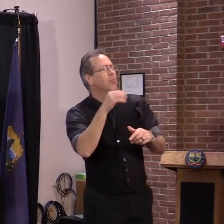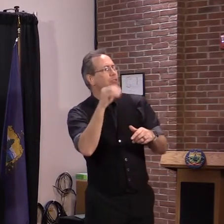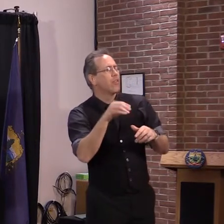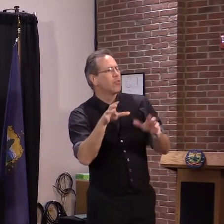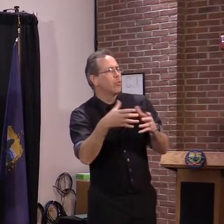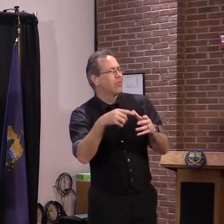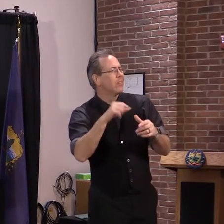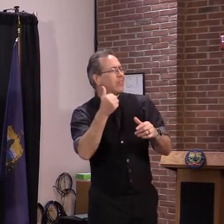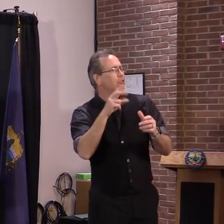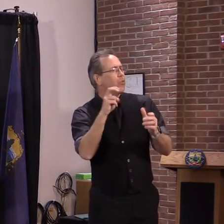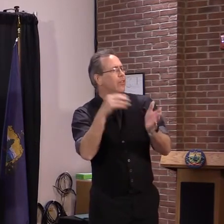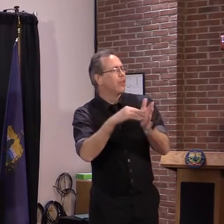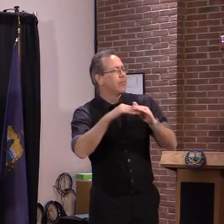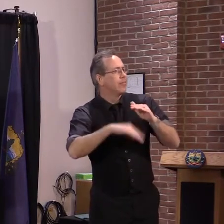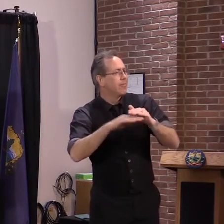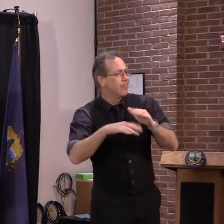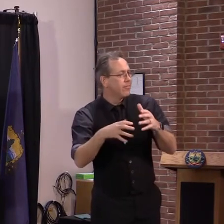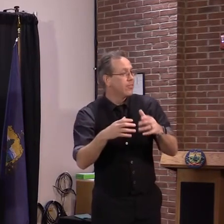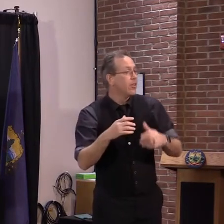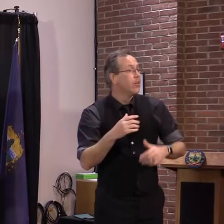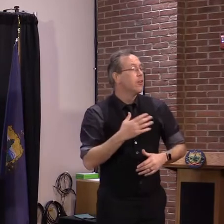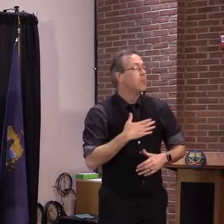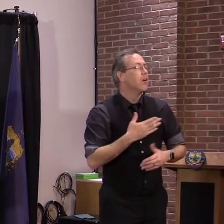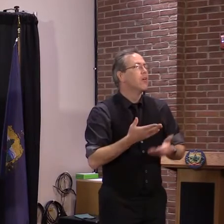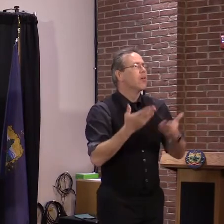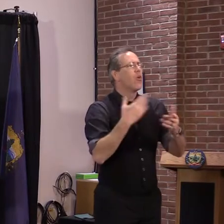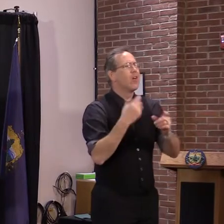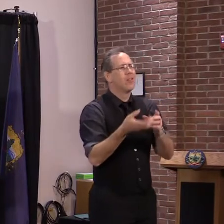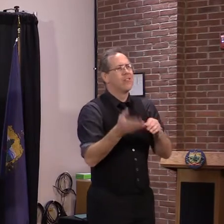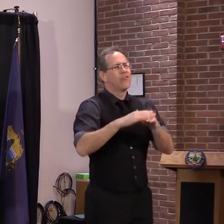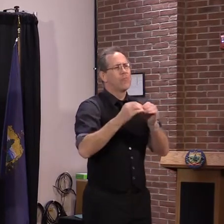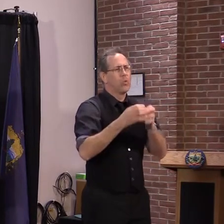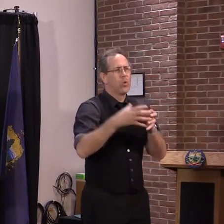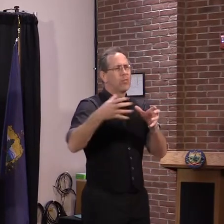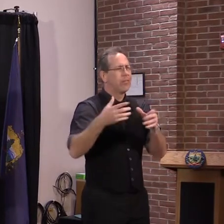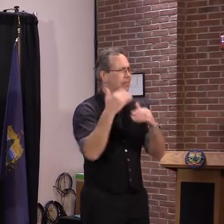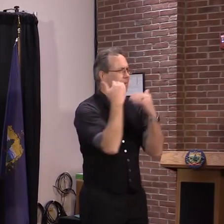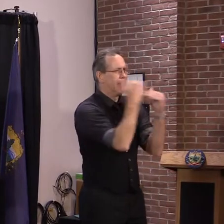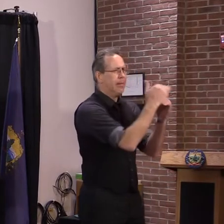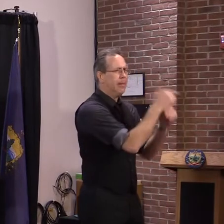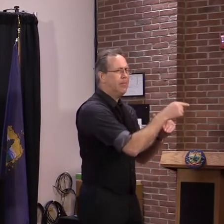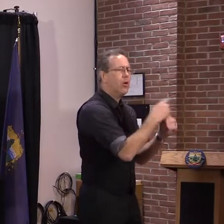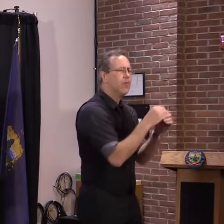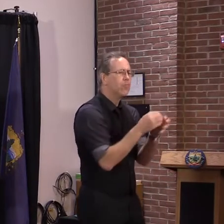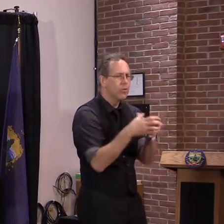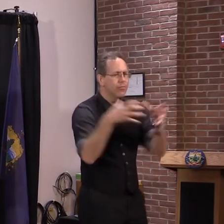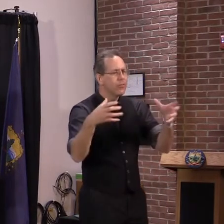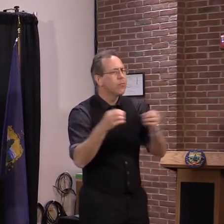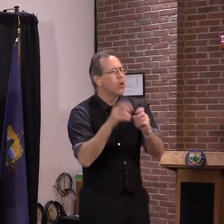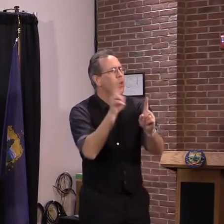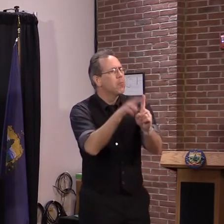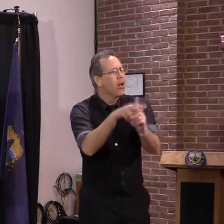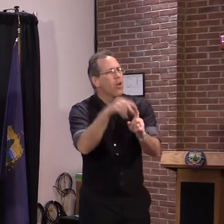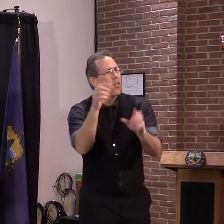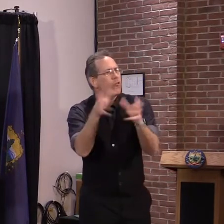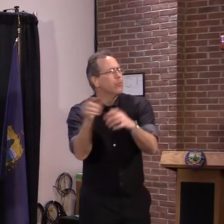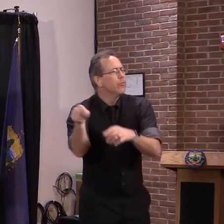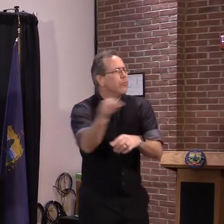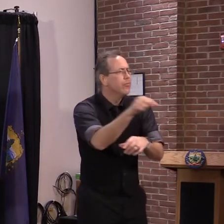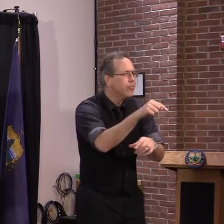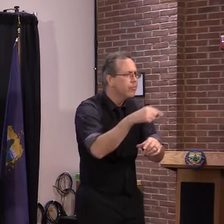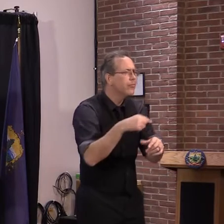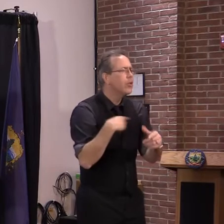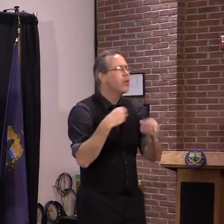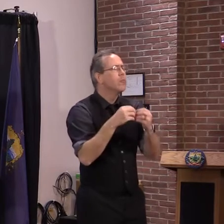much broader and affects different age groups, demographics, and different levels of